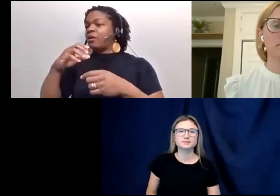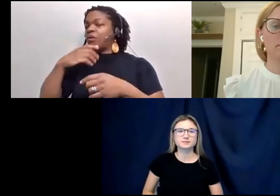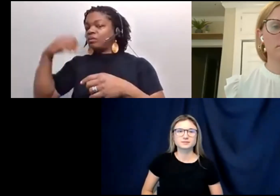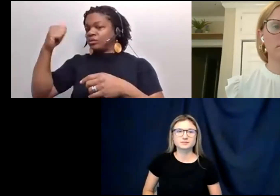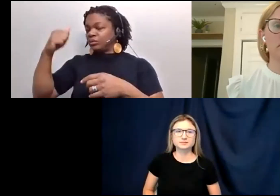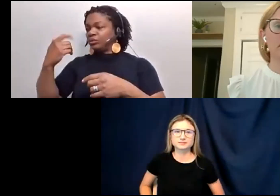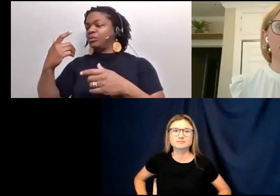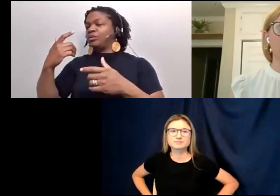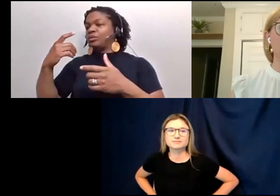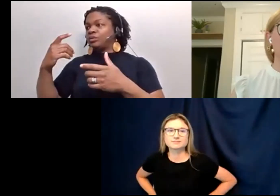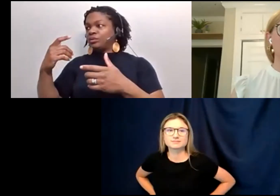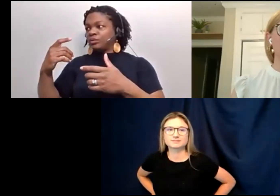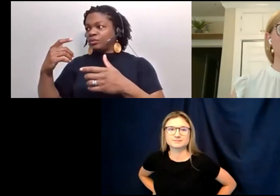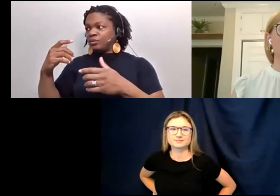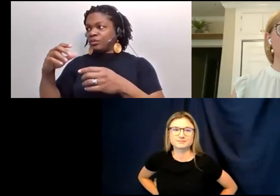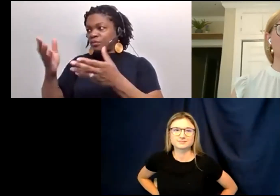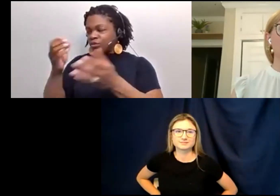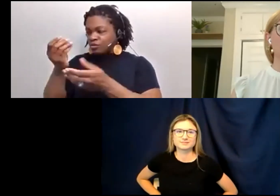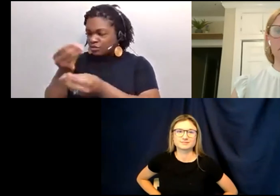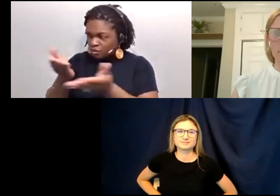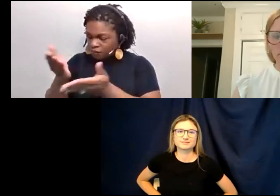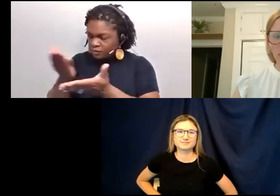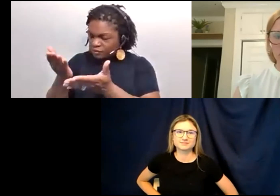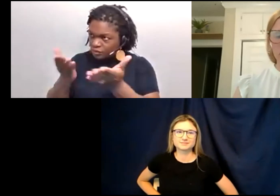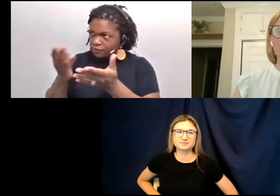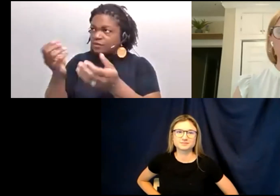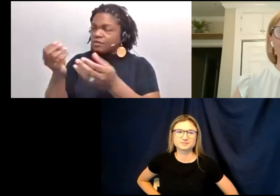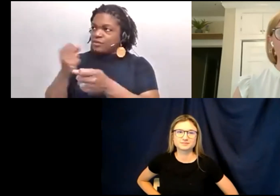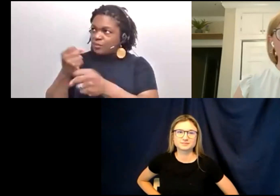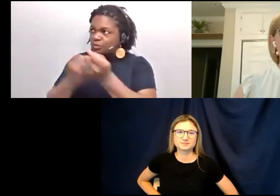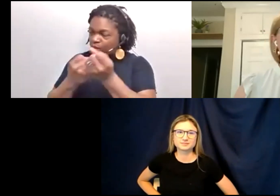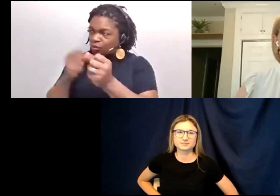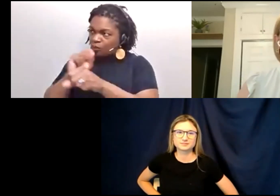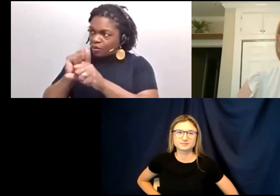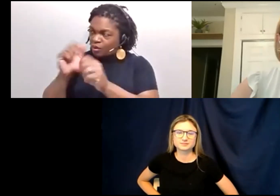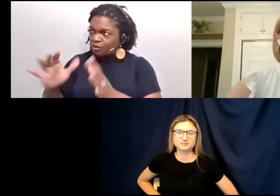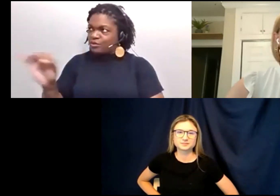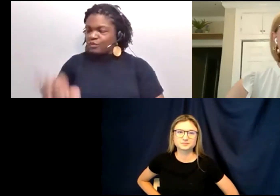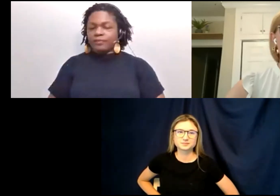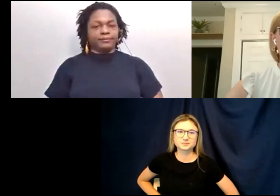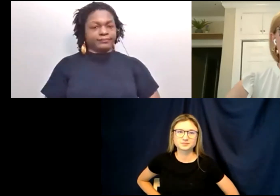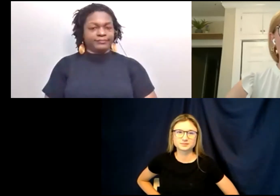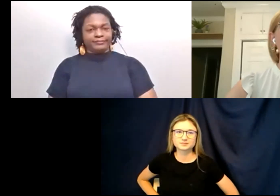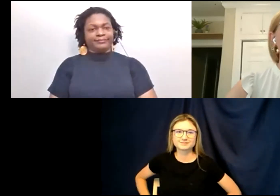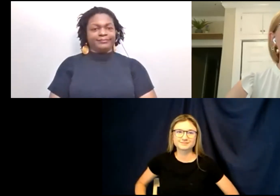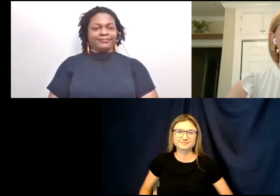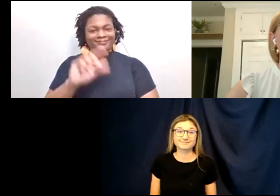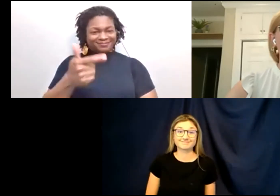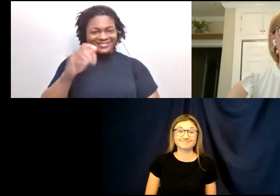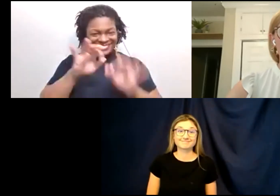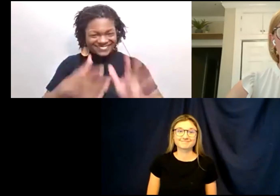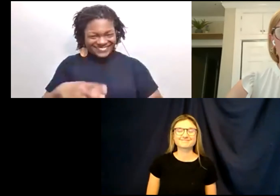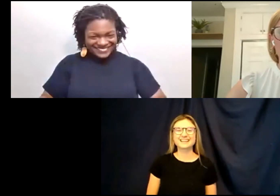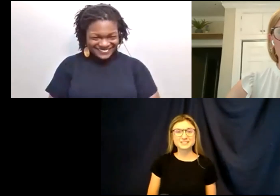So would it be clear? I mean, this is all home and community-based services, right? Across our systems. So parity